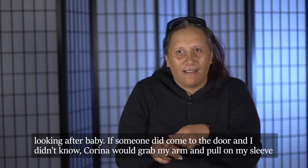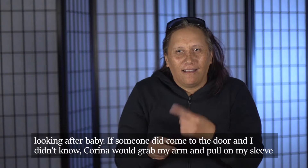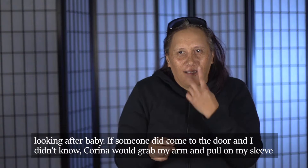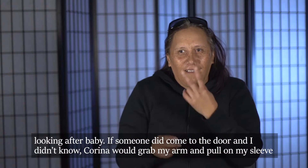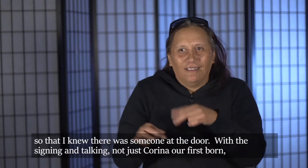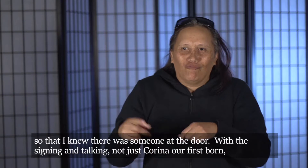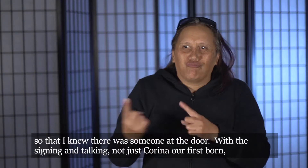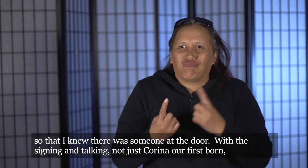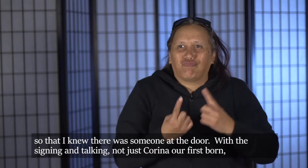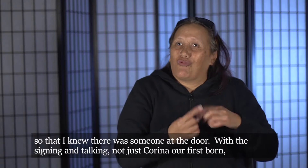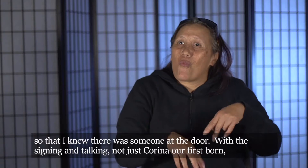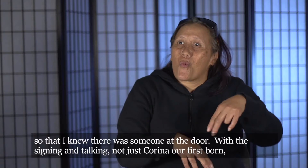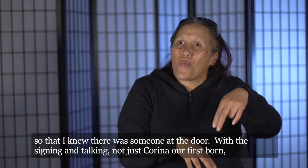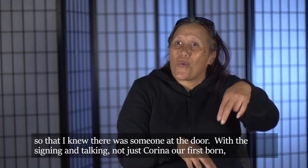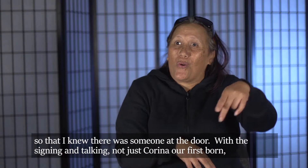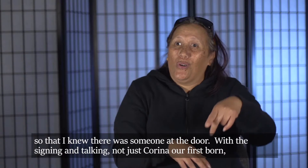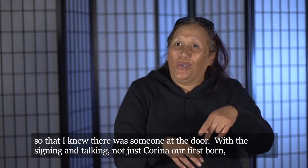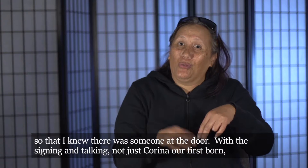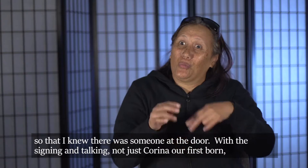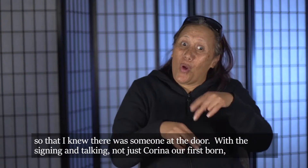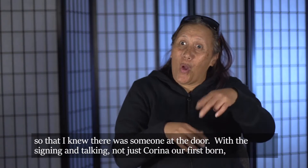sleeve, so I knew that there was someone at the door.